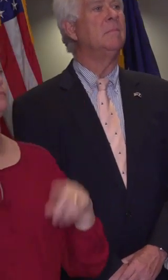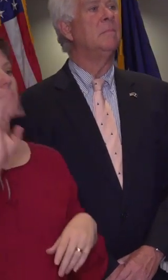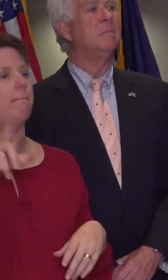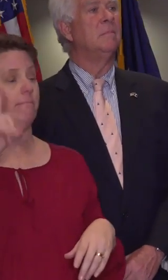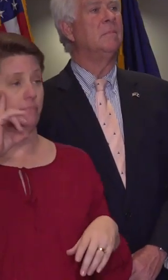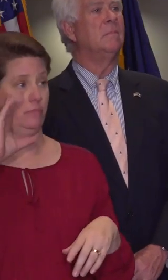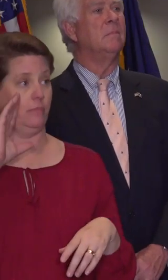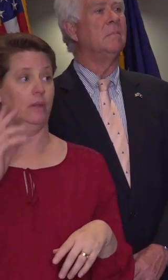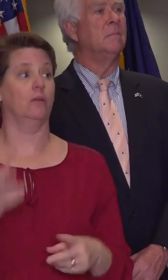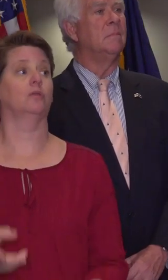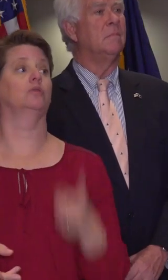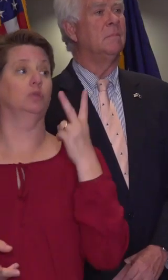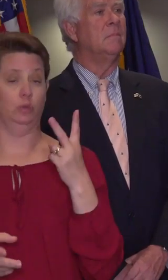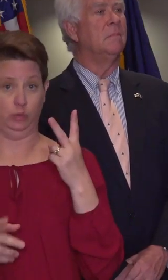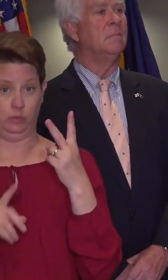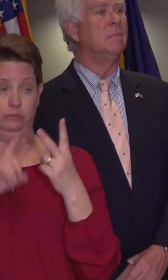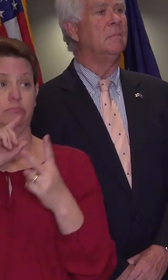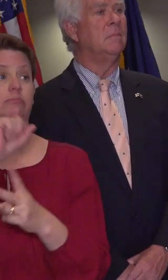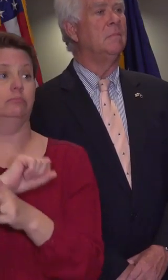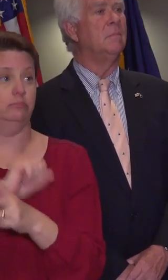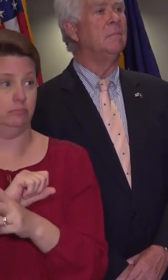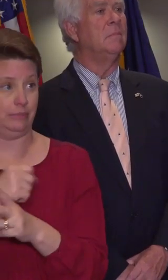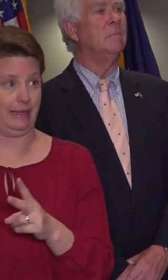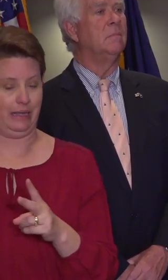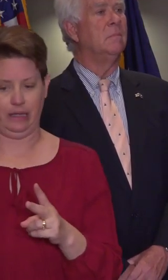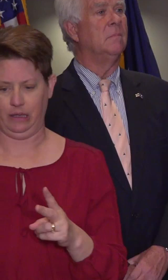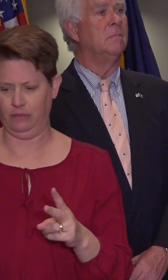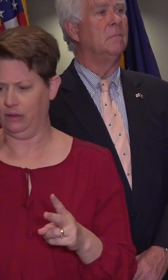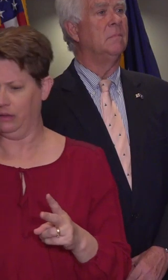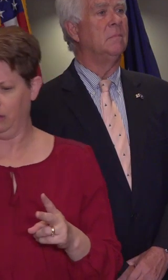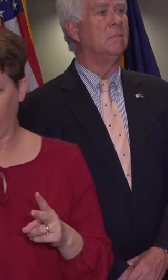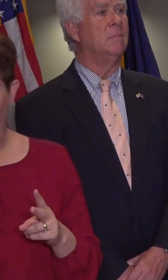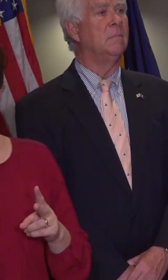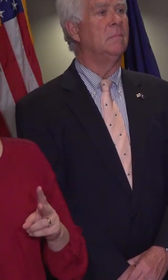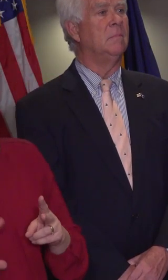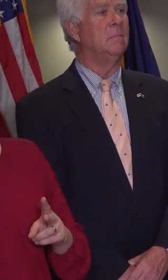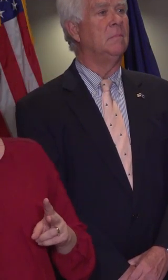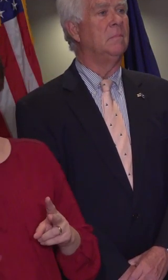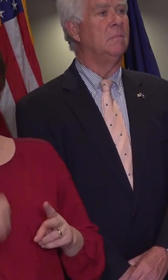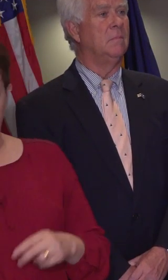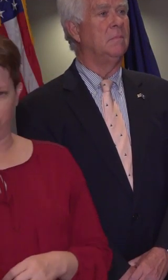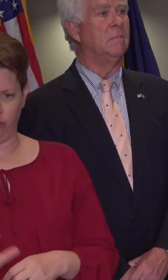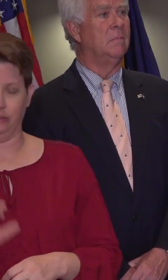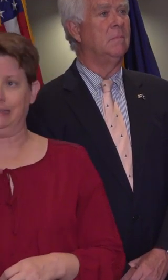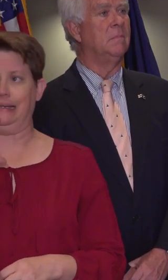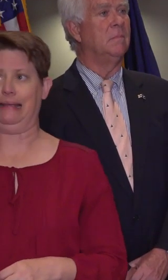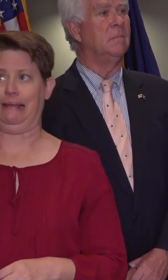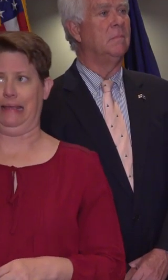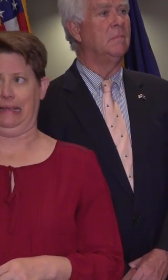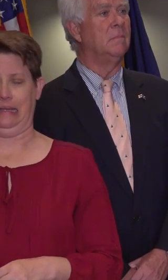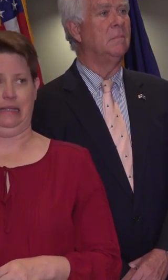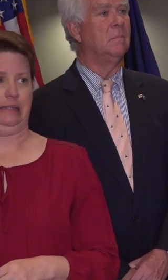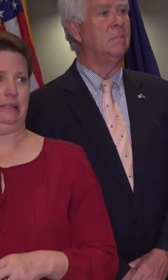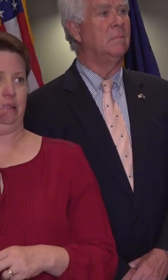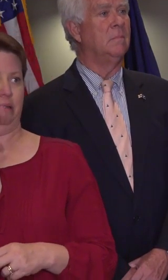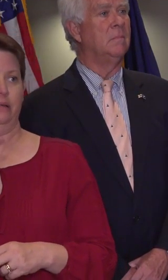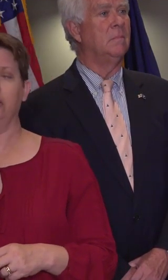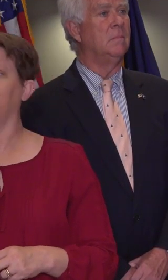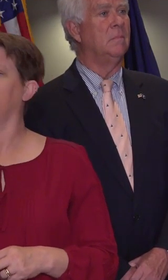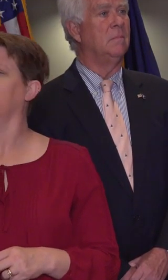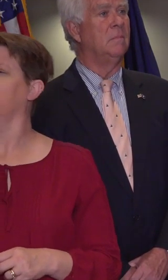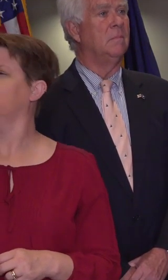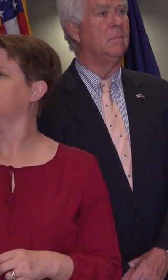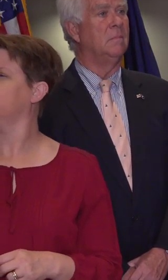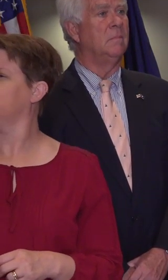now confirmed positive cases were the 30-year-old woman from Charleston and the 80s woman from Kershaw. Can